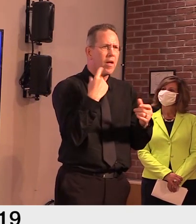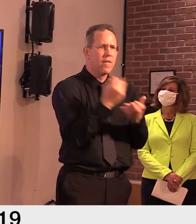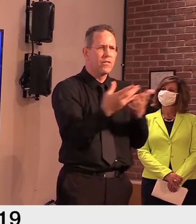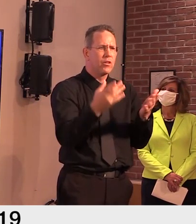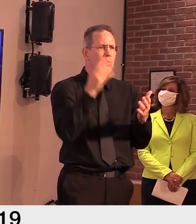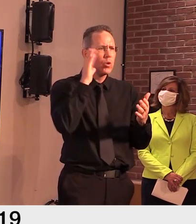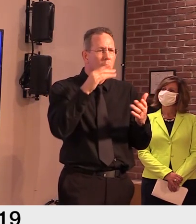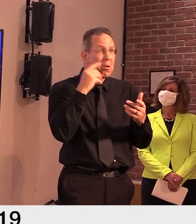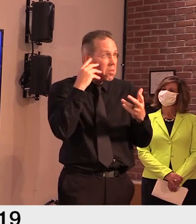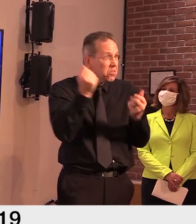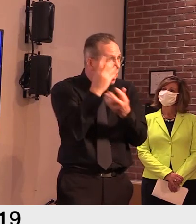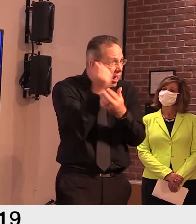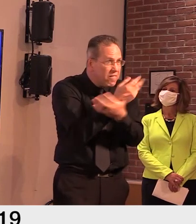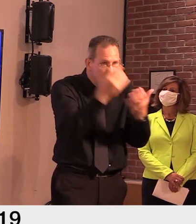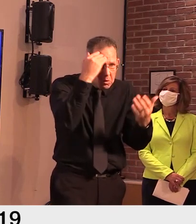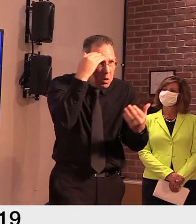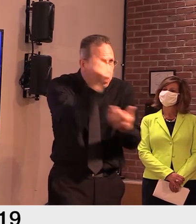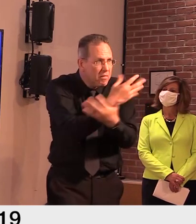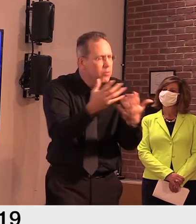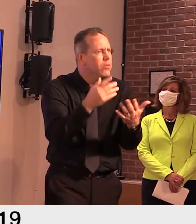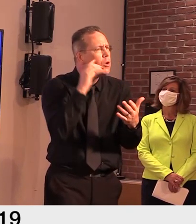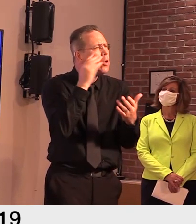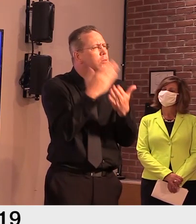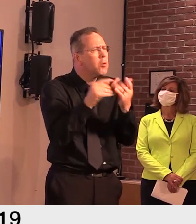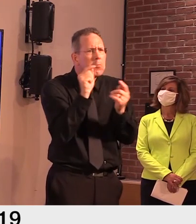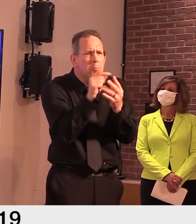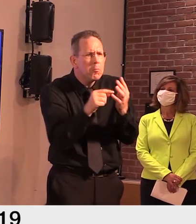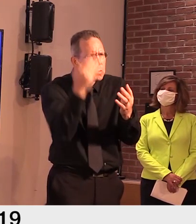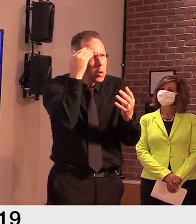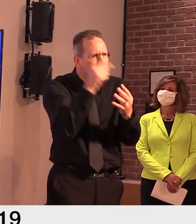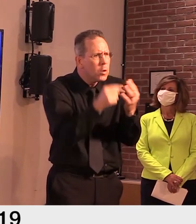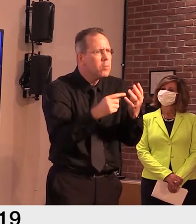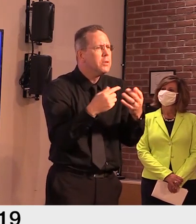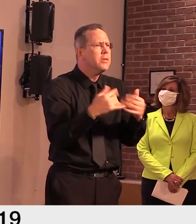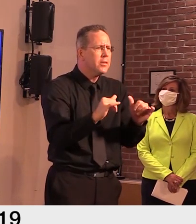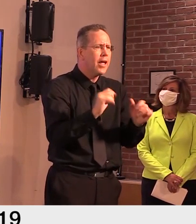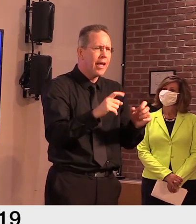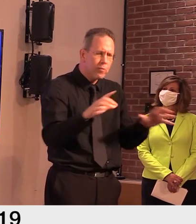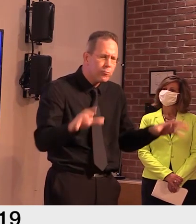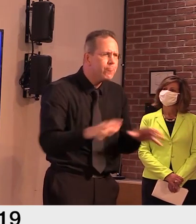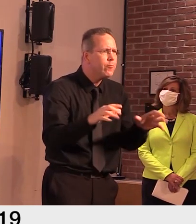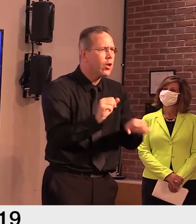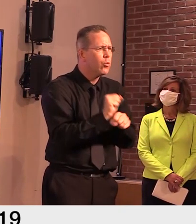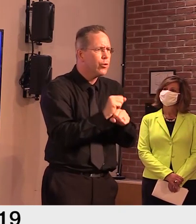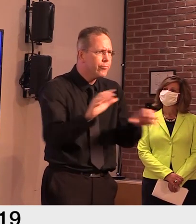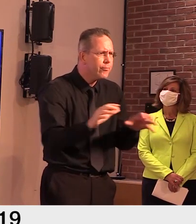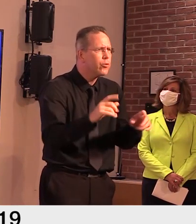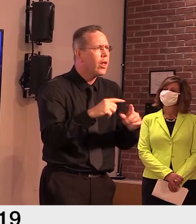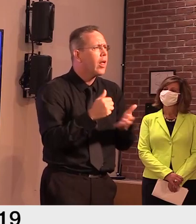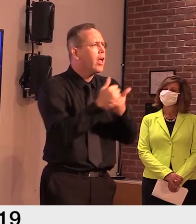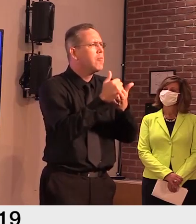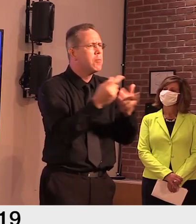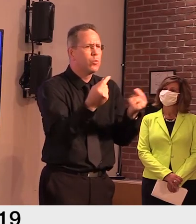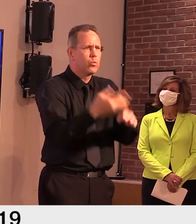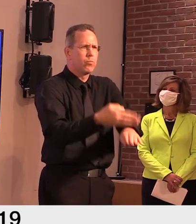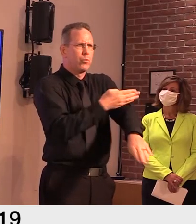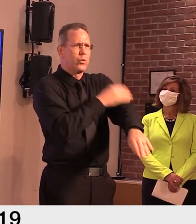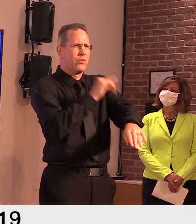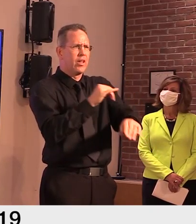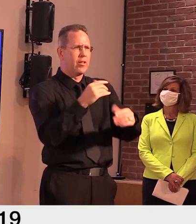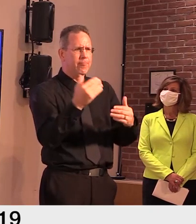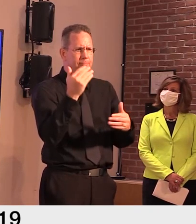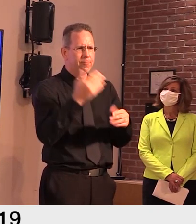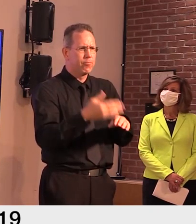today. And that despite not knowing all the facts, all the dates, the history in its fullness and in its